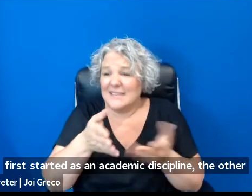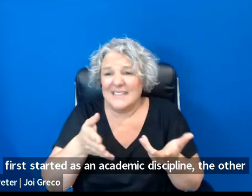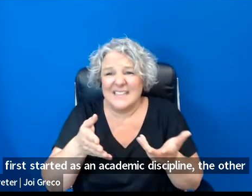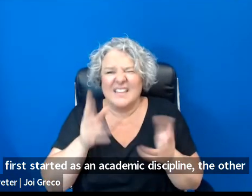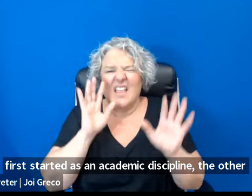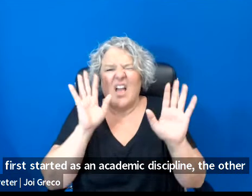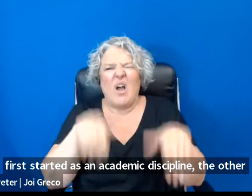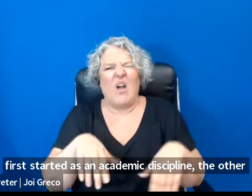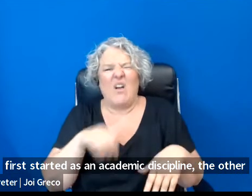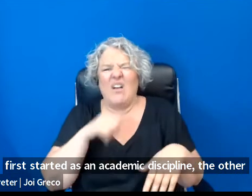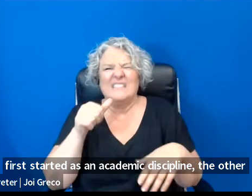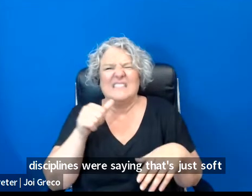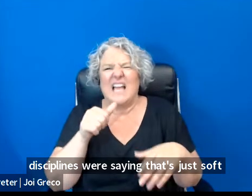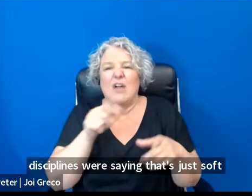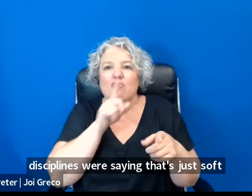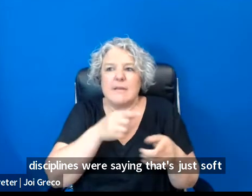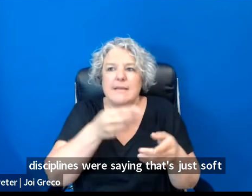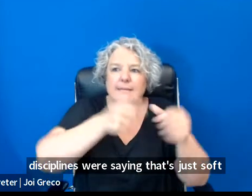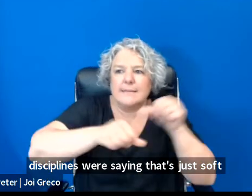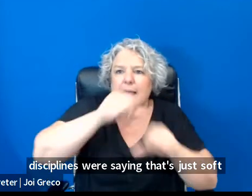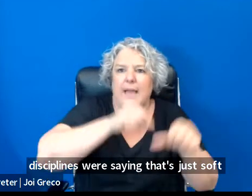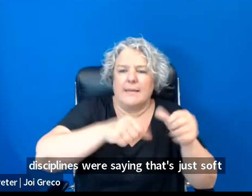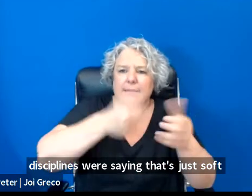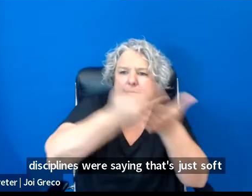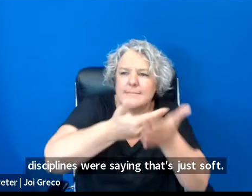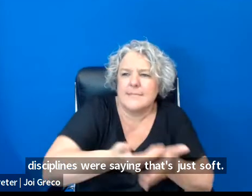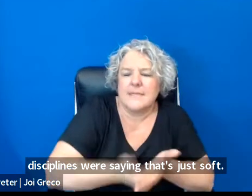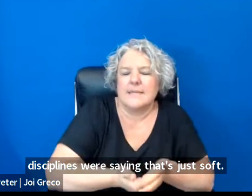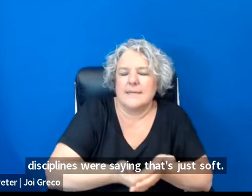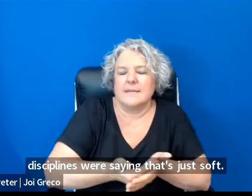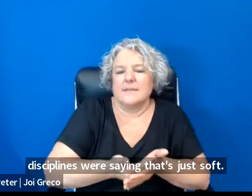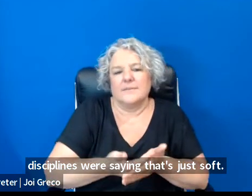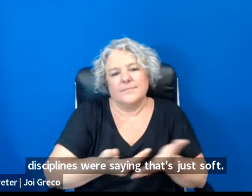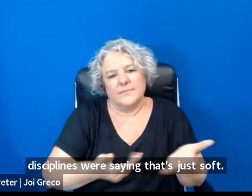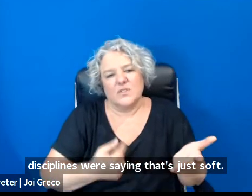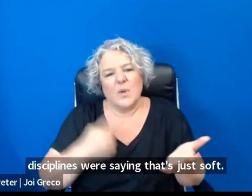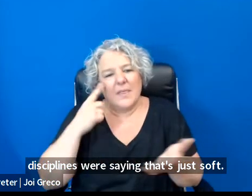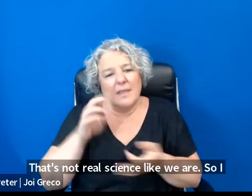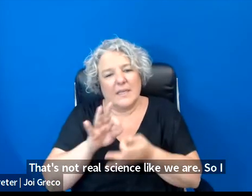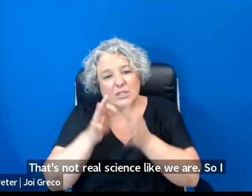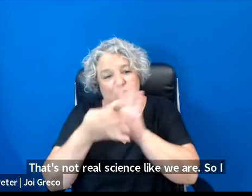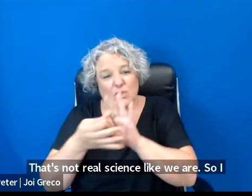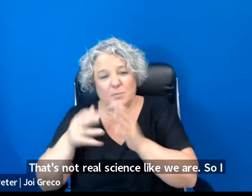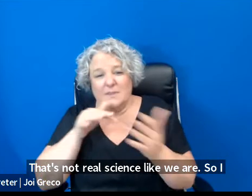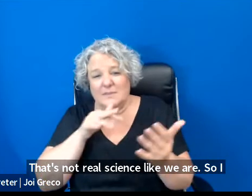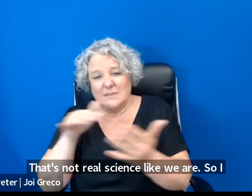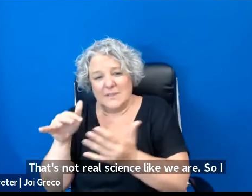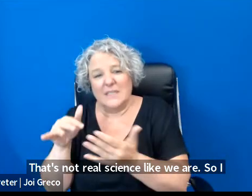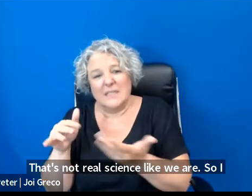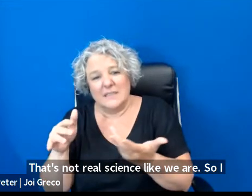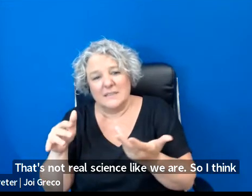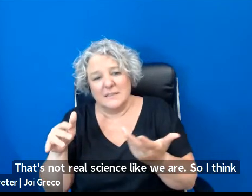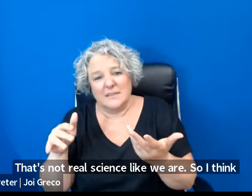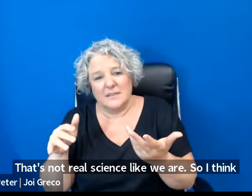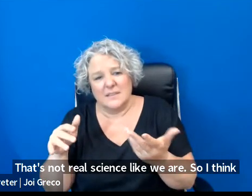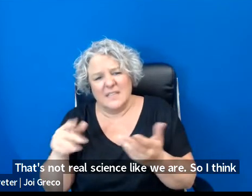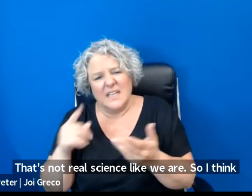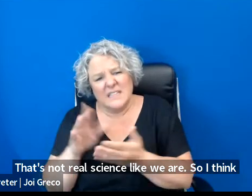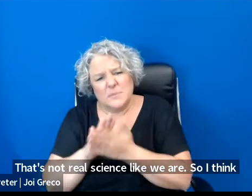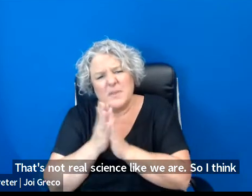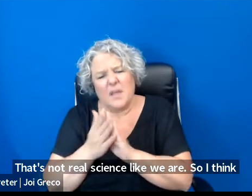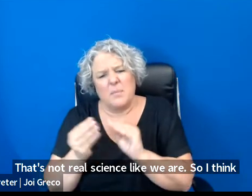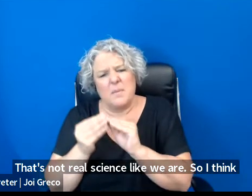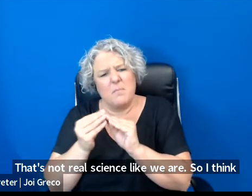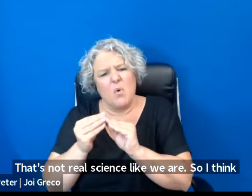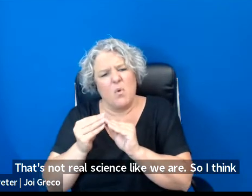soft. That's not real science like we are. So I think interpretive studies has become